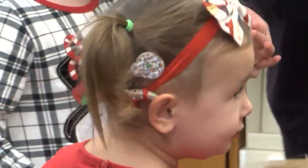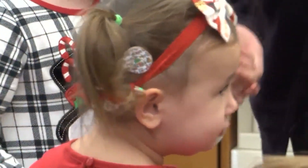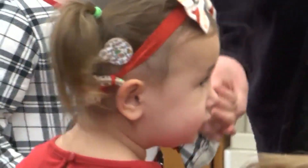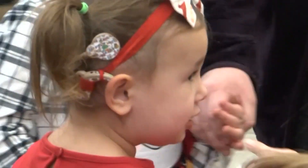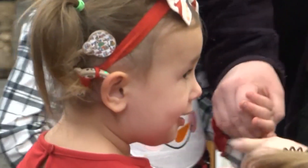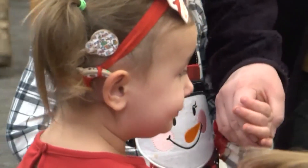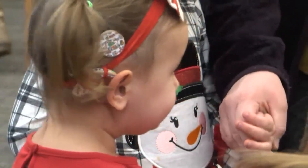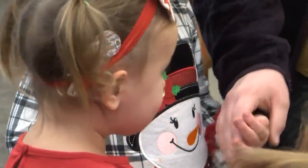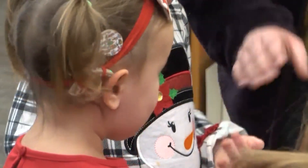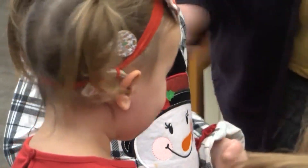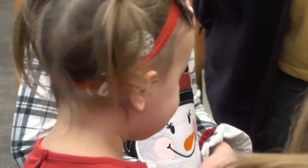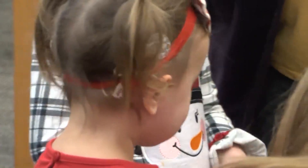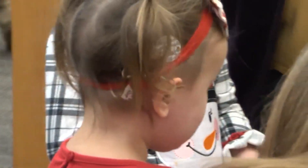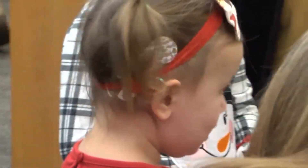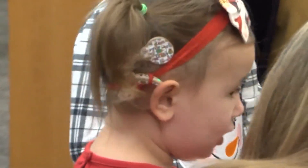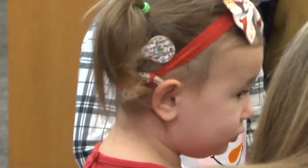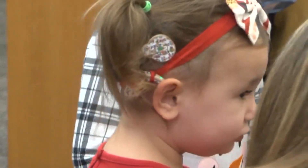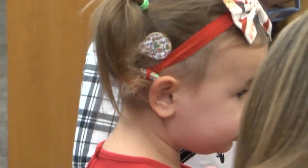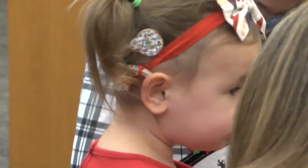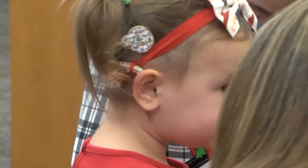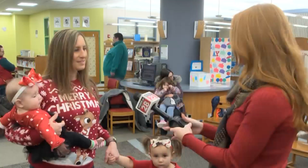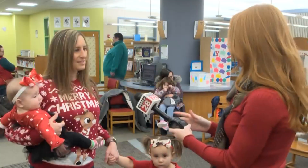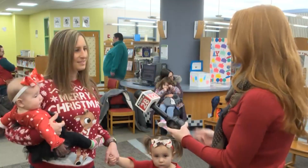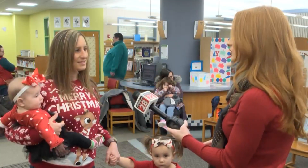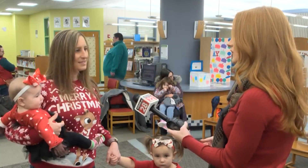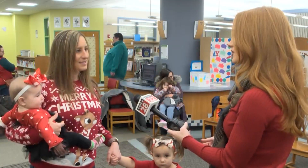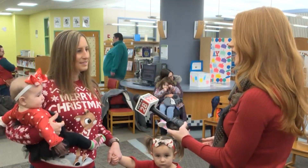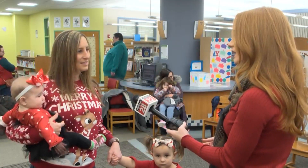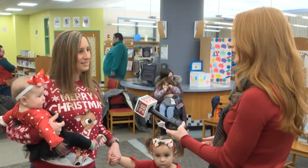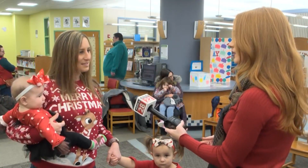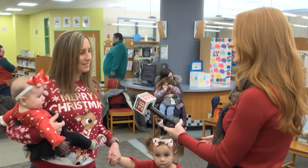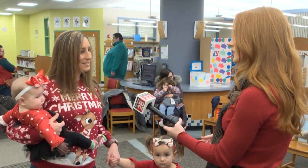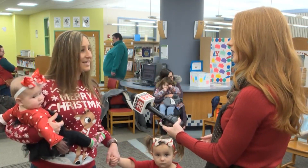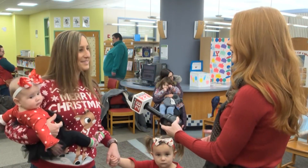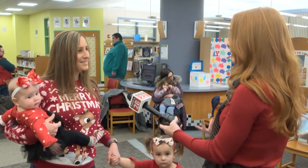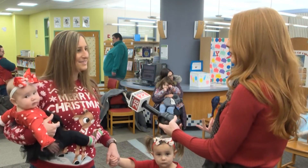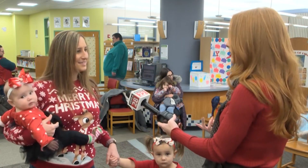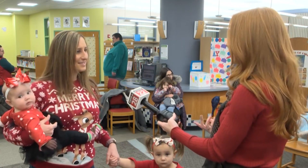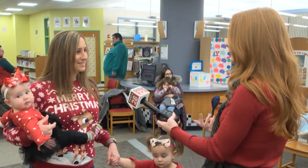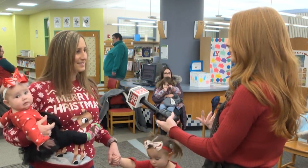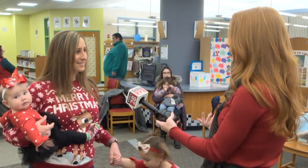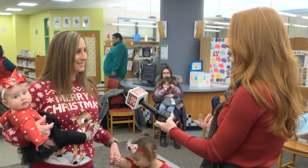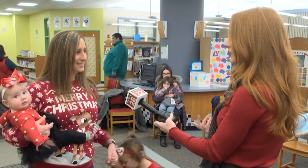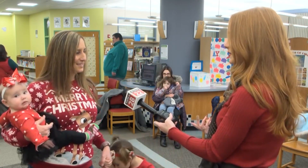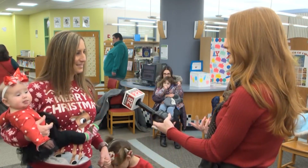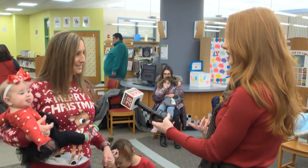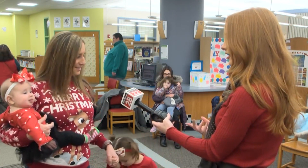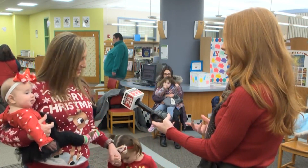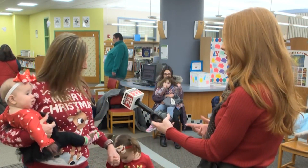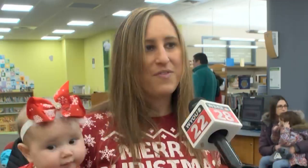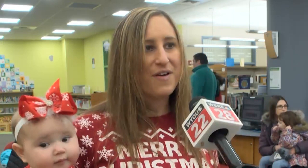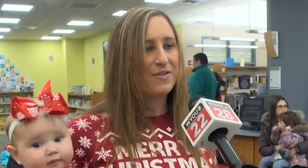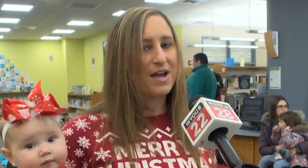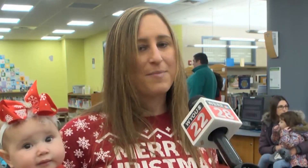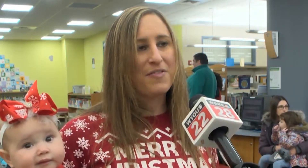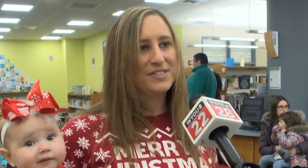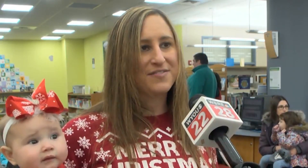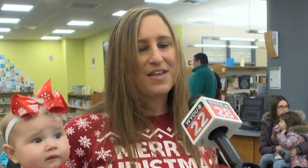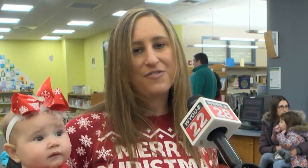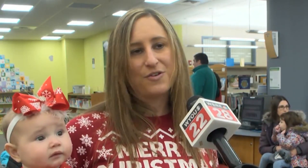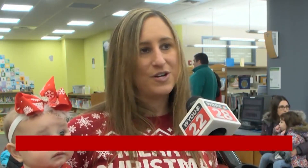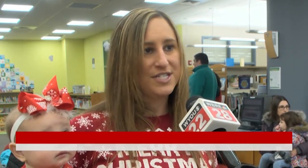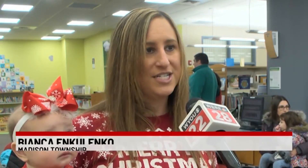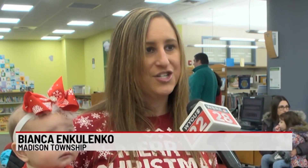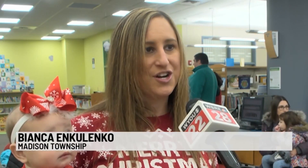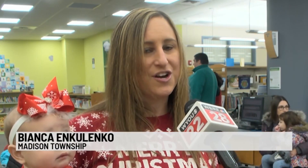although Charlotte has cochlear implants to help her hear, it's nice to have a Saint Nick that can speak both of Charlotte's languages. We found out about this